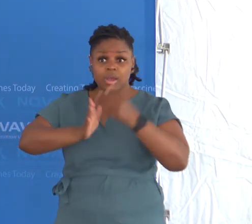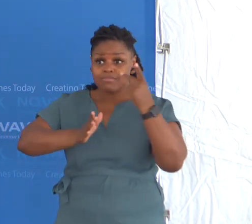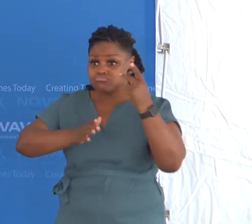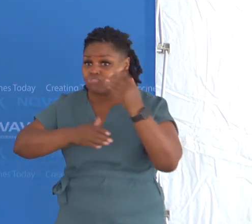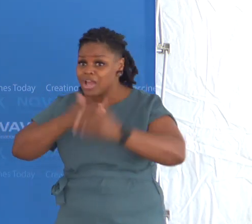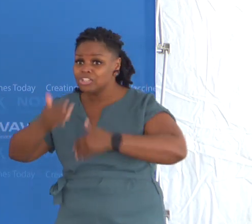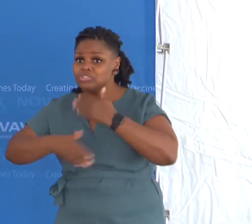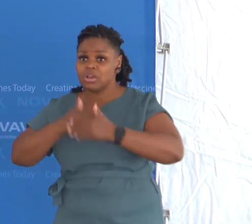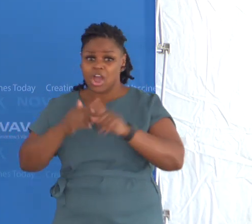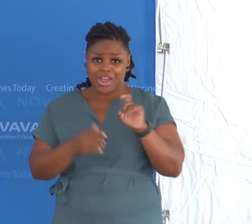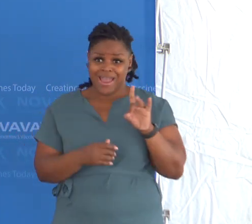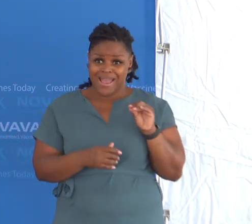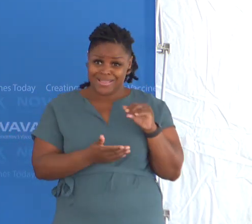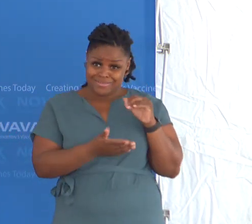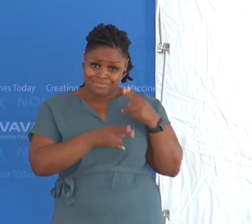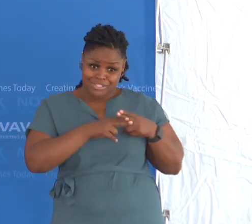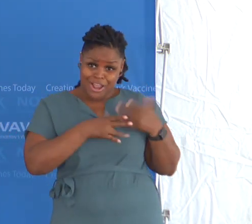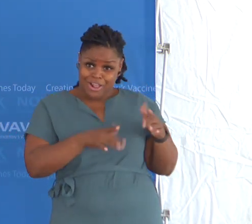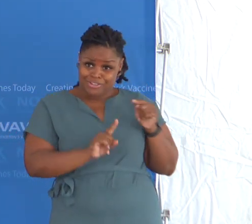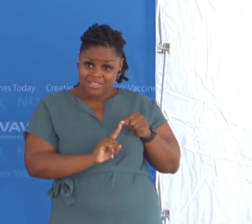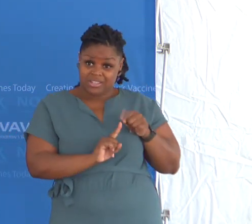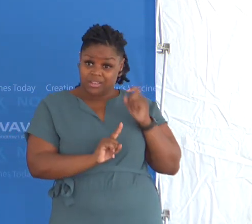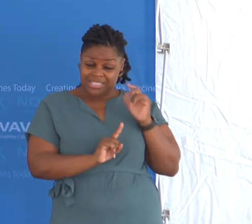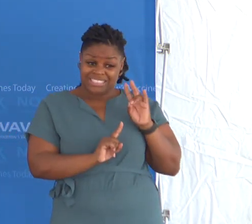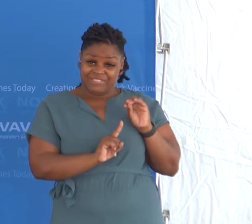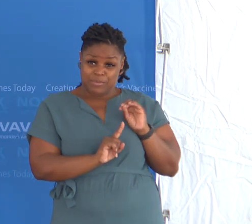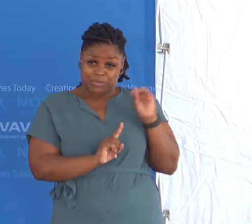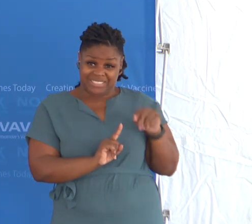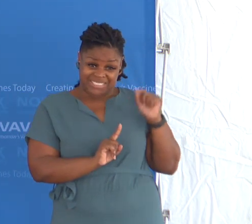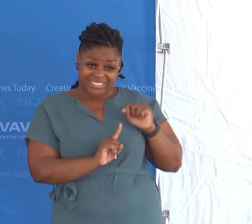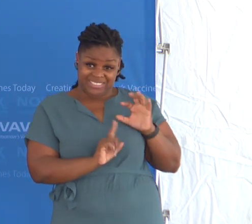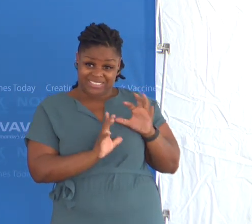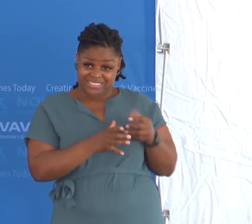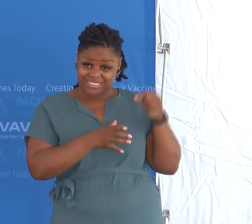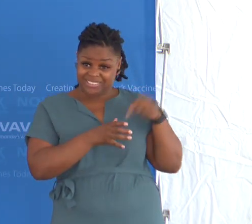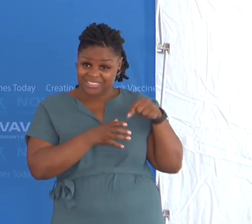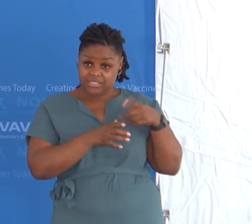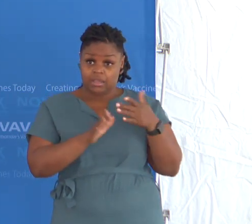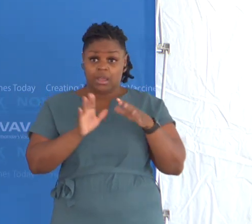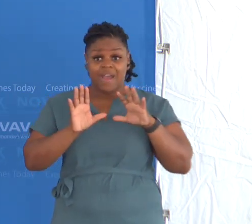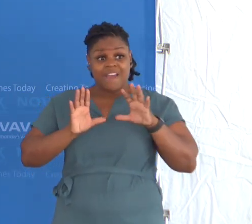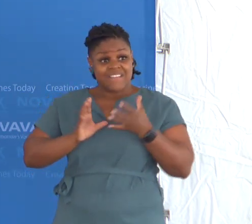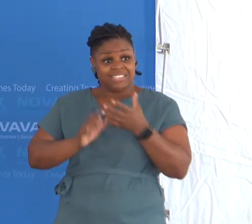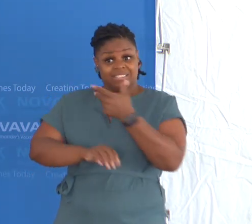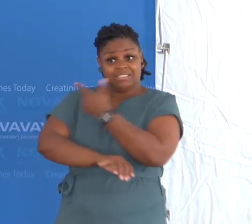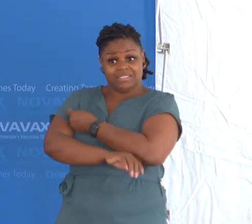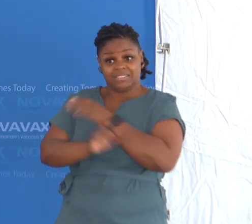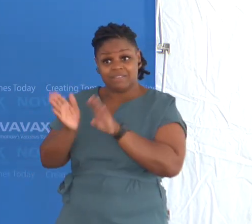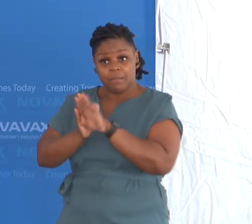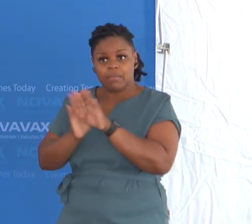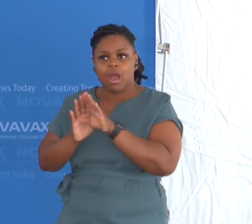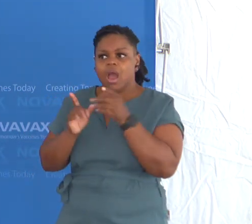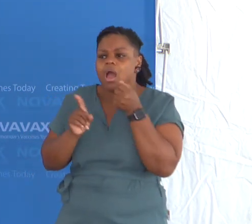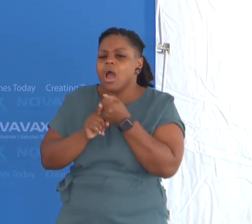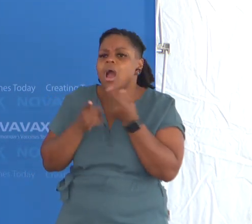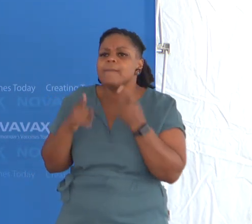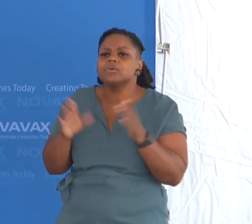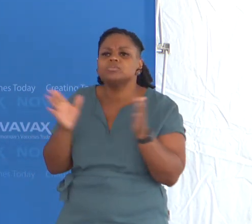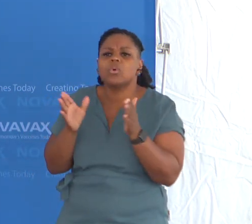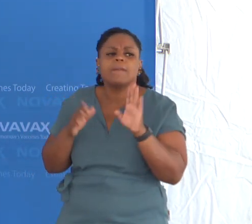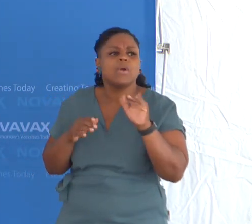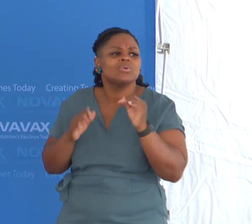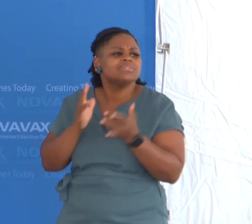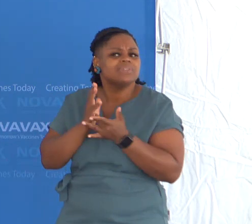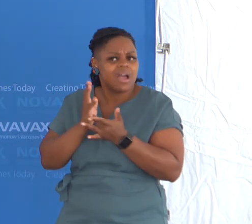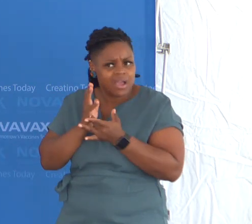over 70% of the vaccine development programs are happening in small biotech companies, companies like Novavax that are